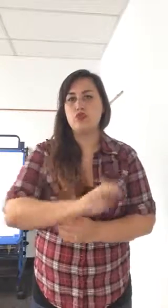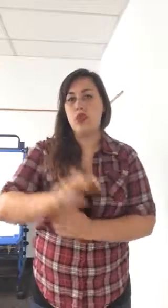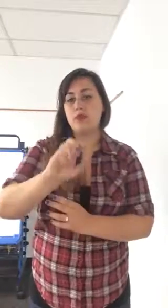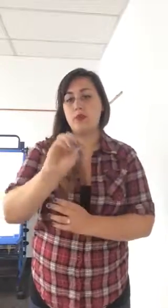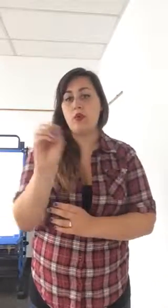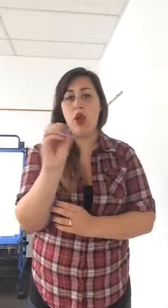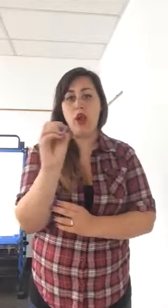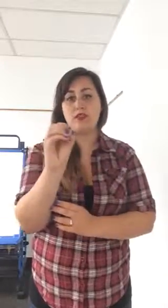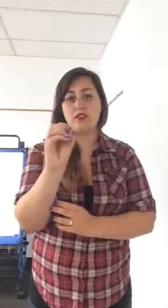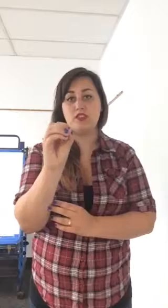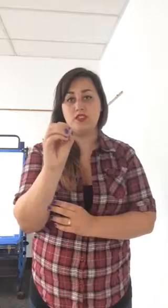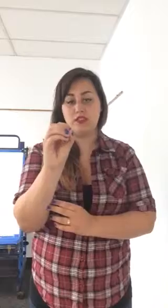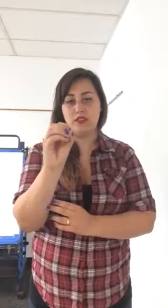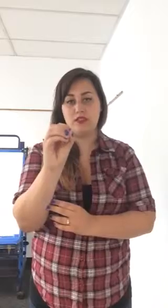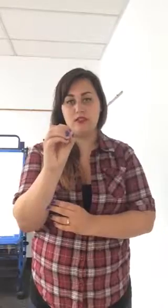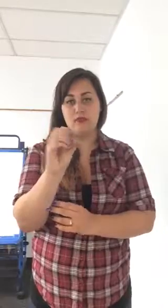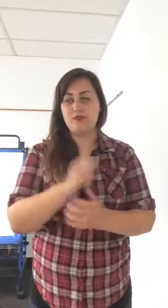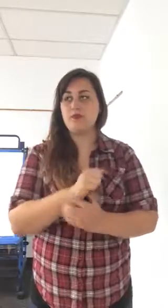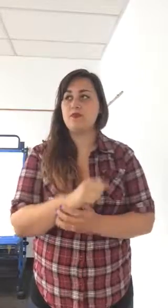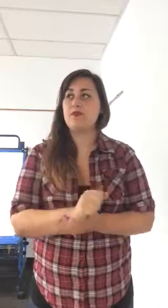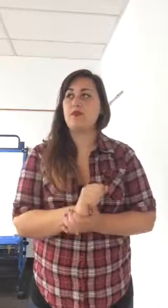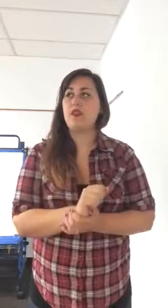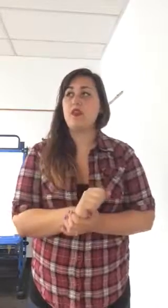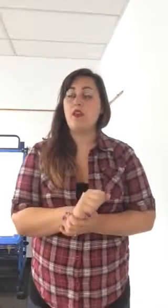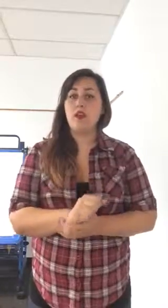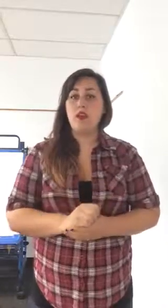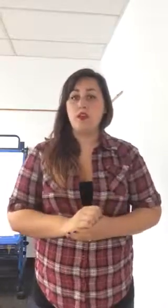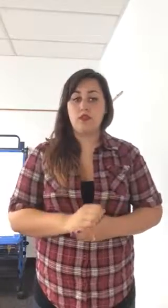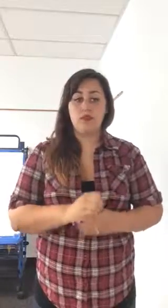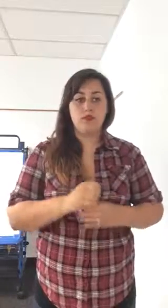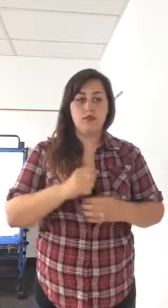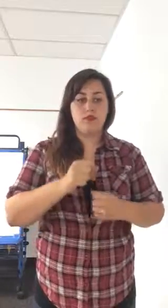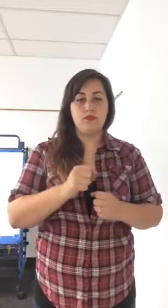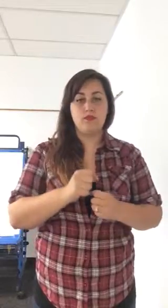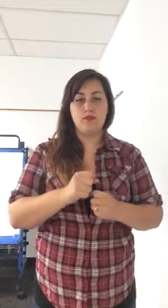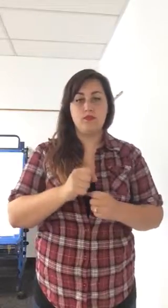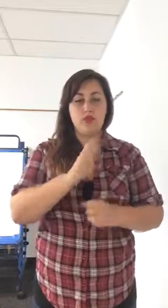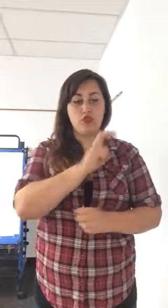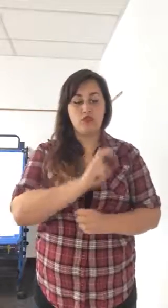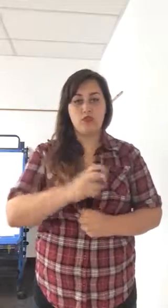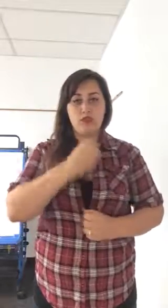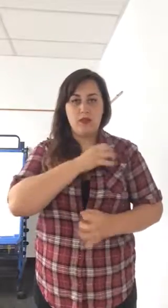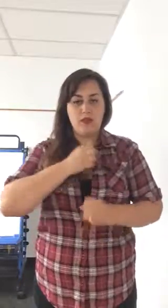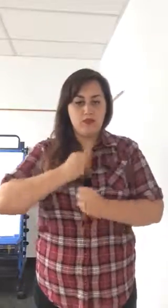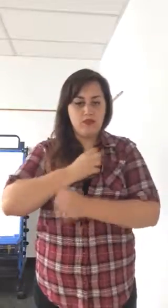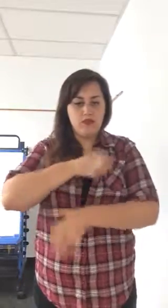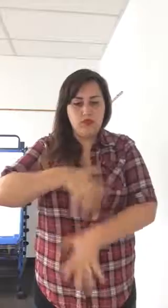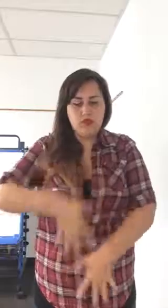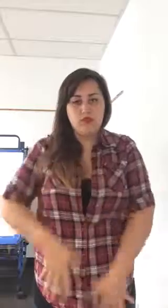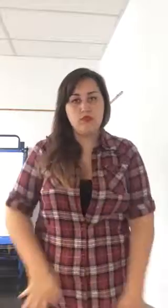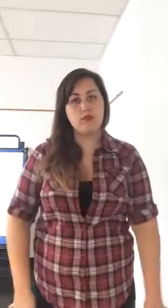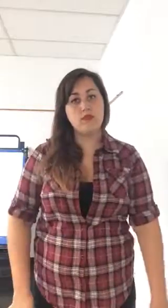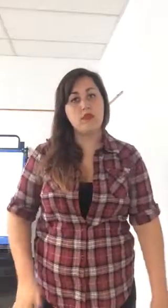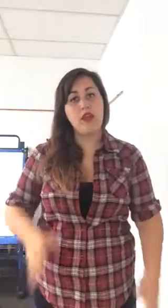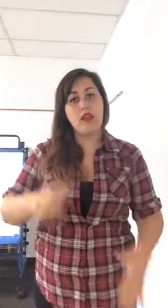Wonderful answer. Transports oxygen. Even transports carbon dioxide back out of the body, right? Good. Transports gases. What